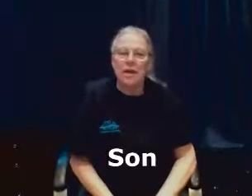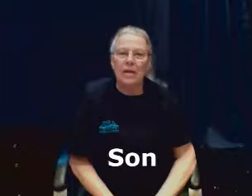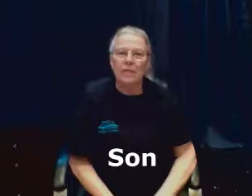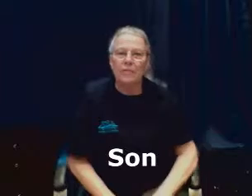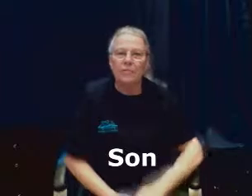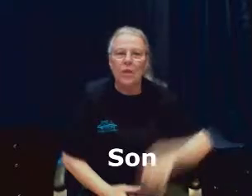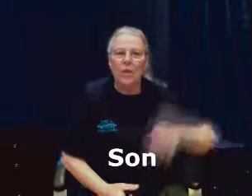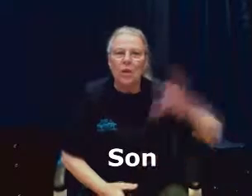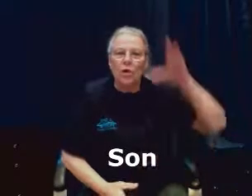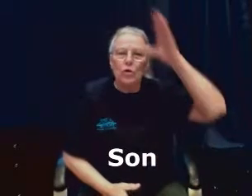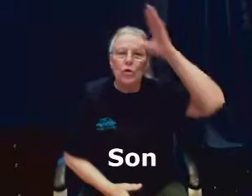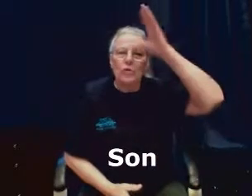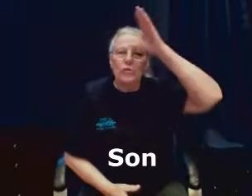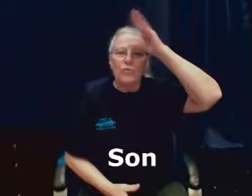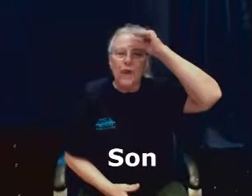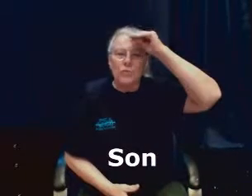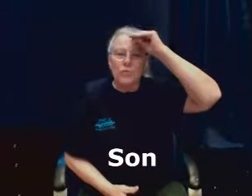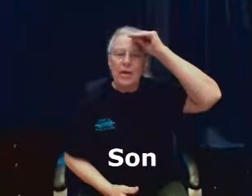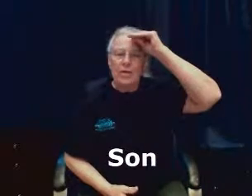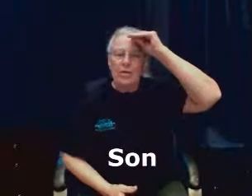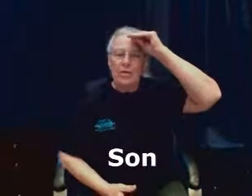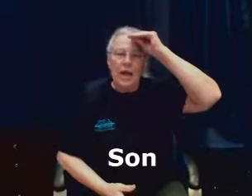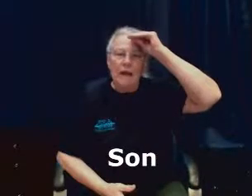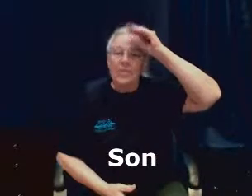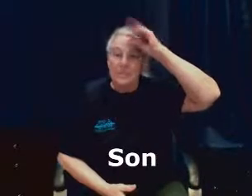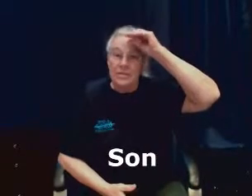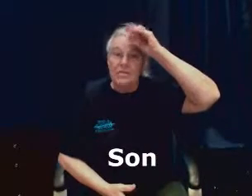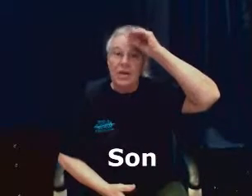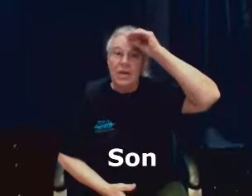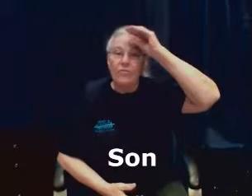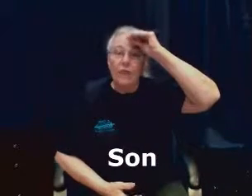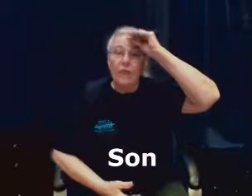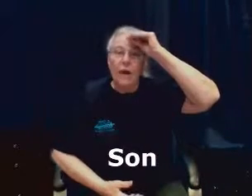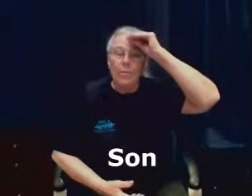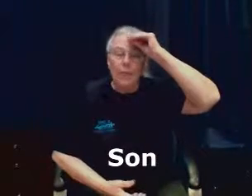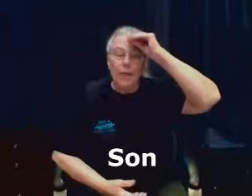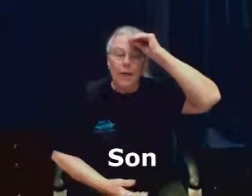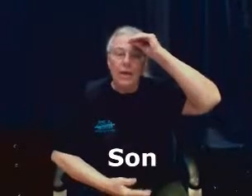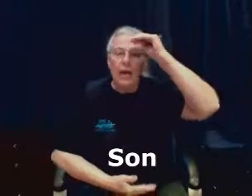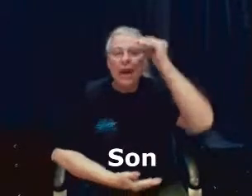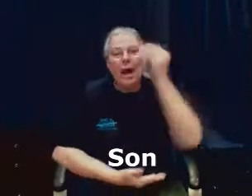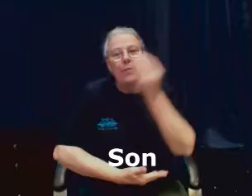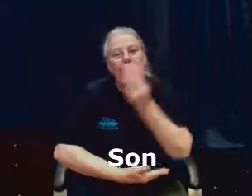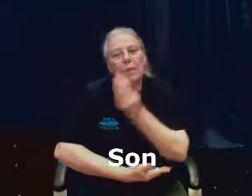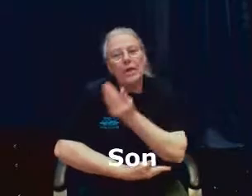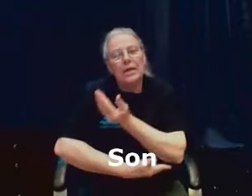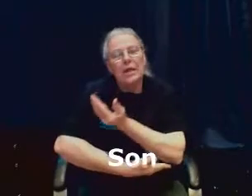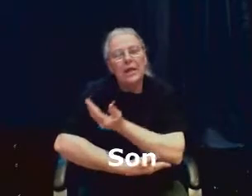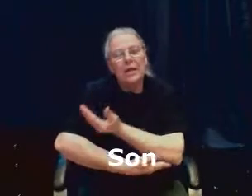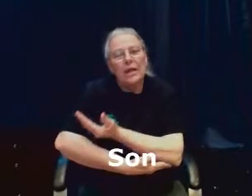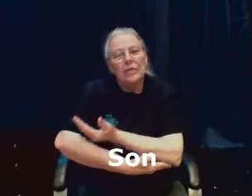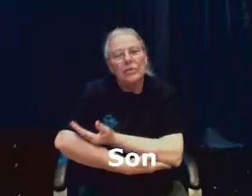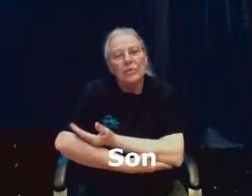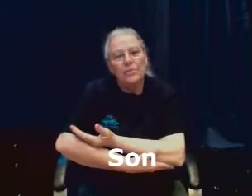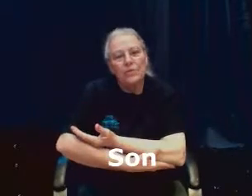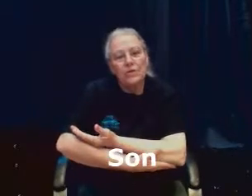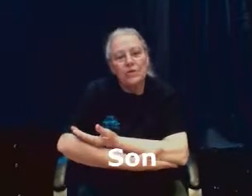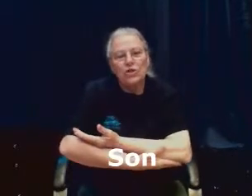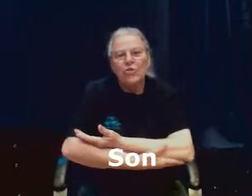Son, you're going to grab the baseball cap, that's a sign for a boy, and bring it down into the position